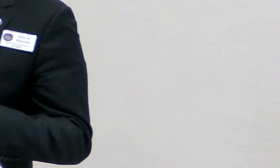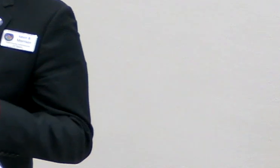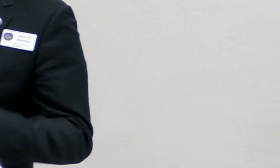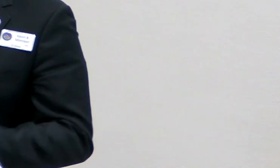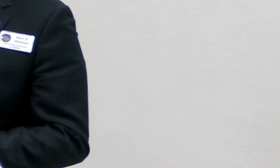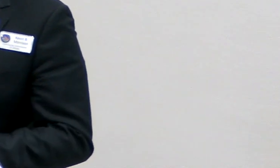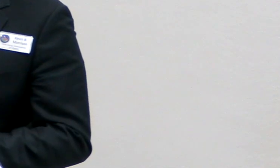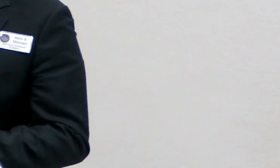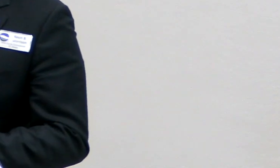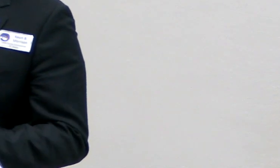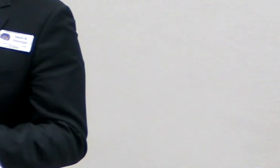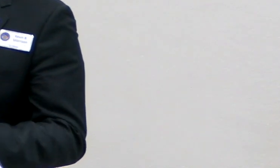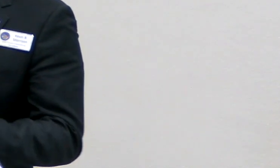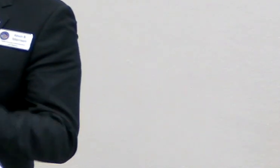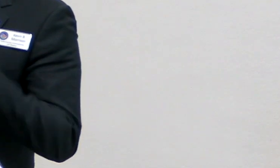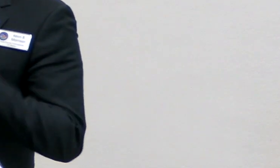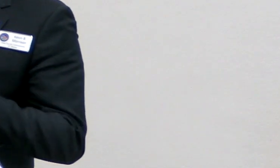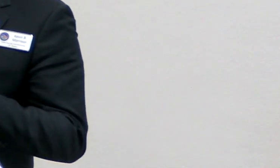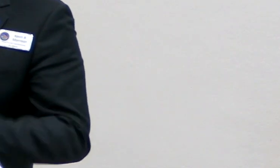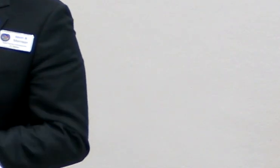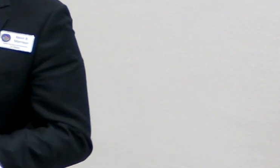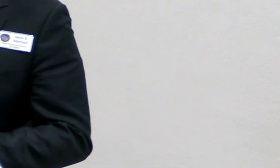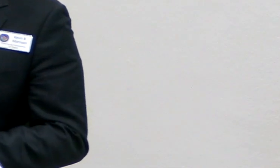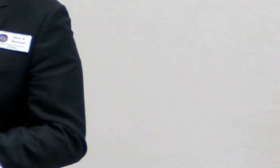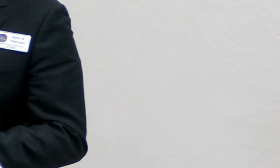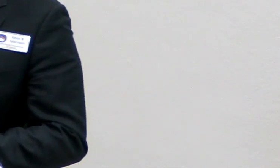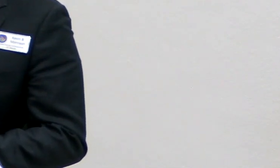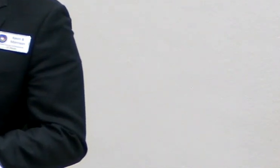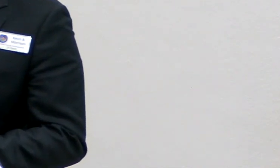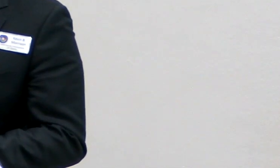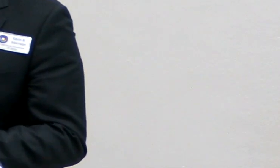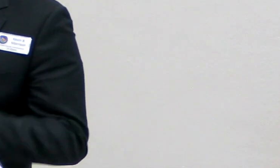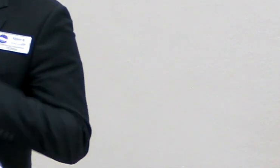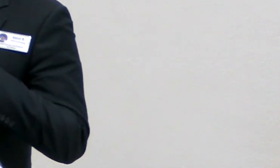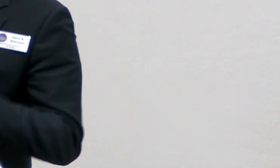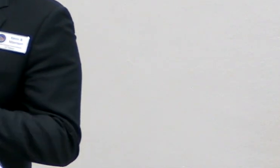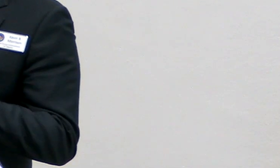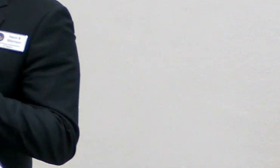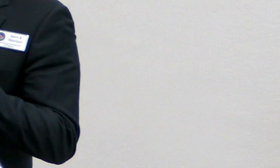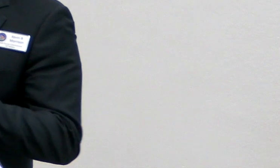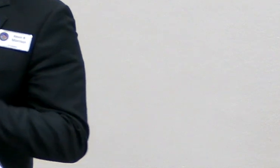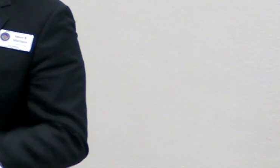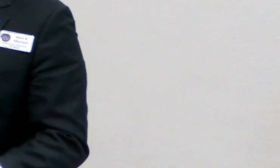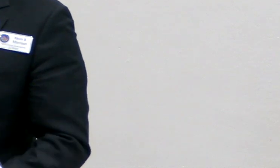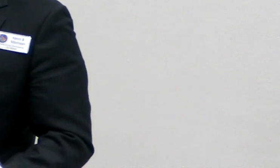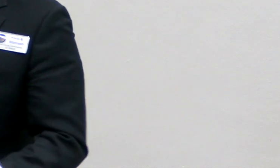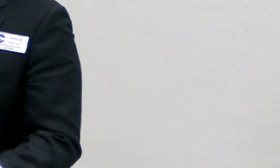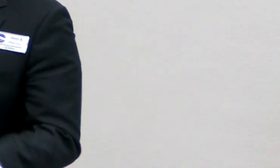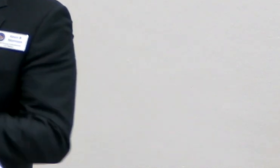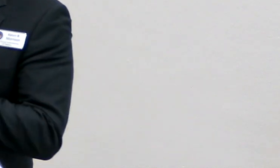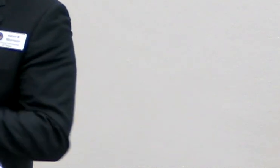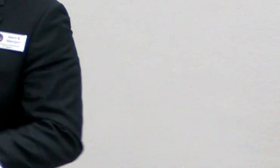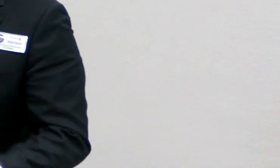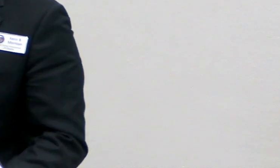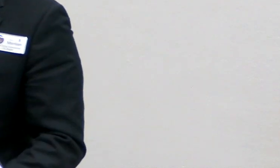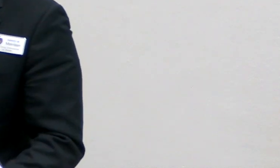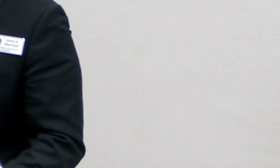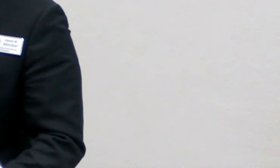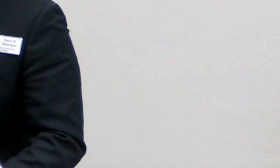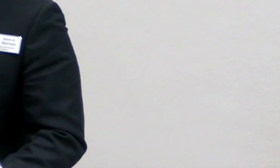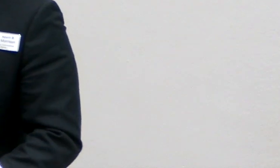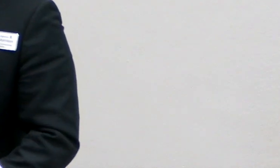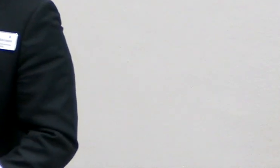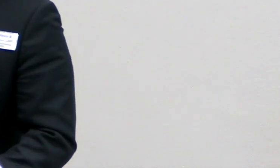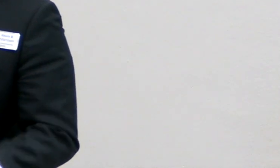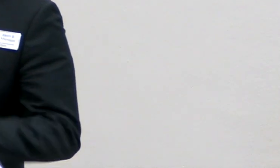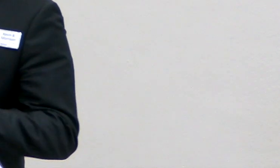Review Commissioner is Tammy Wendt. Unfortunately, she's not able to be with us today, but today her Chief of Staff is going to be taking over, and I'm going to introduce him in a